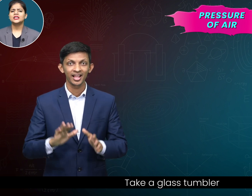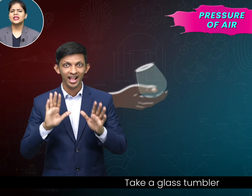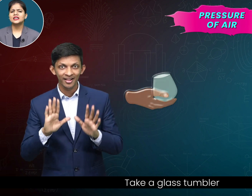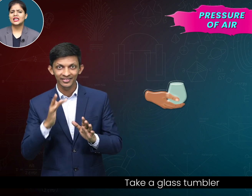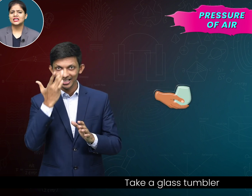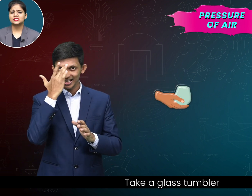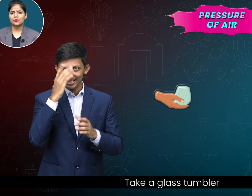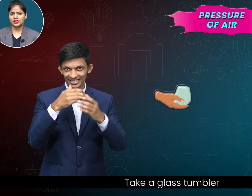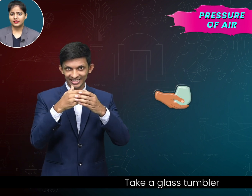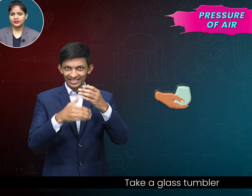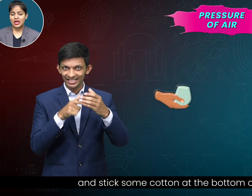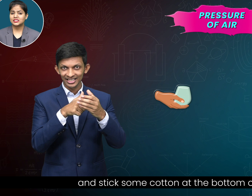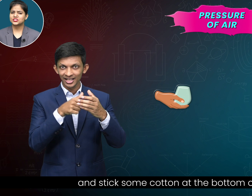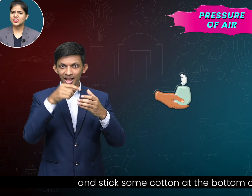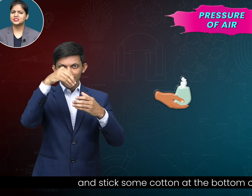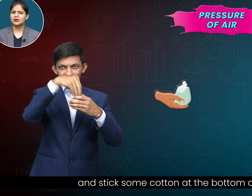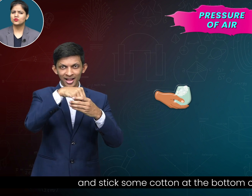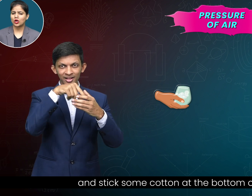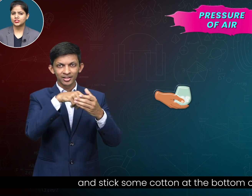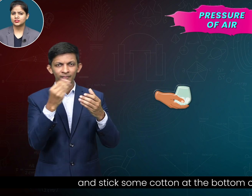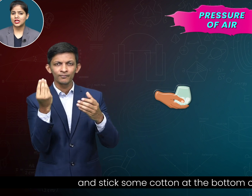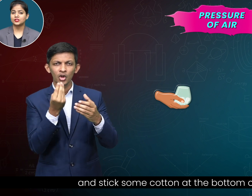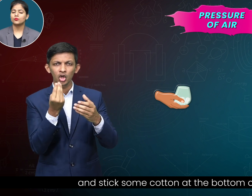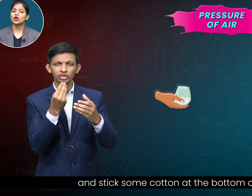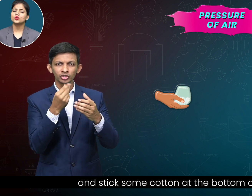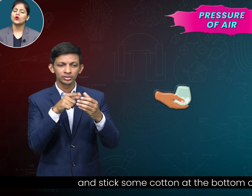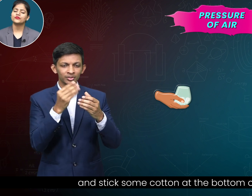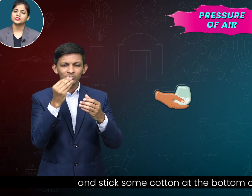Take a glass tumbler and stick some cotton at the bottom of it.